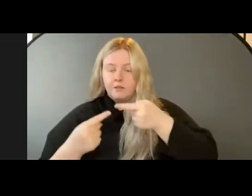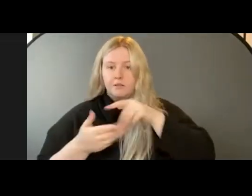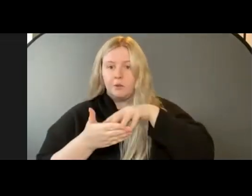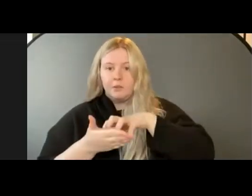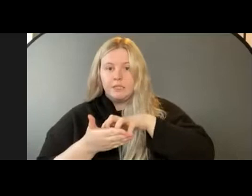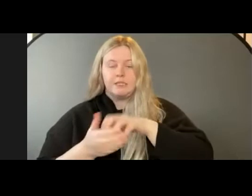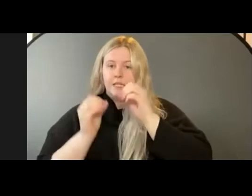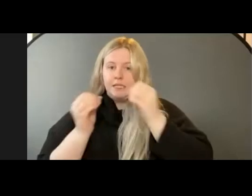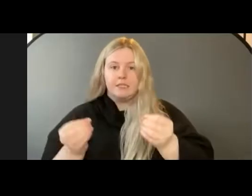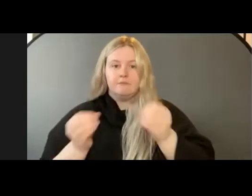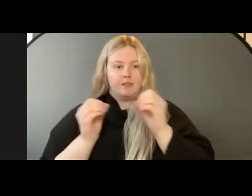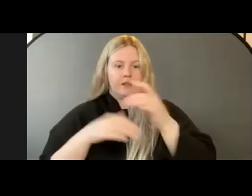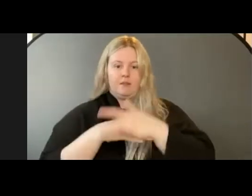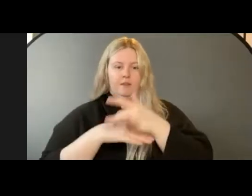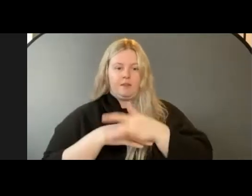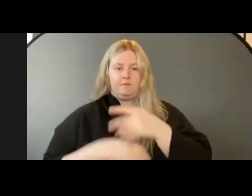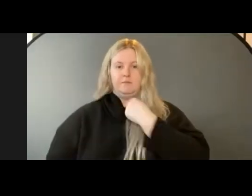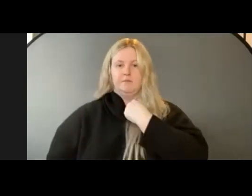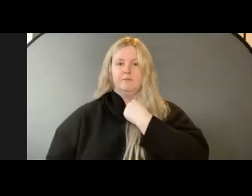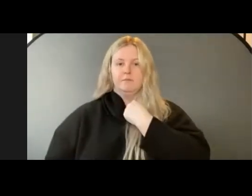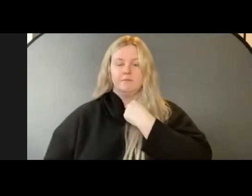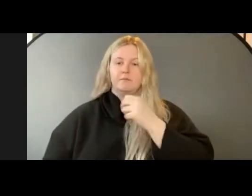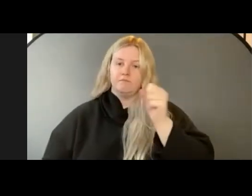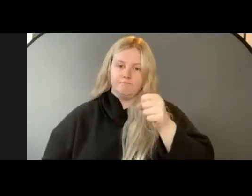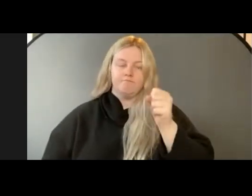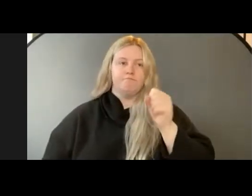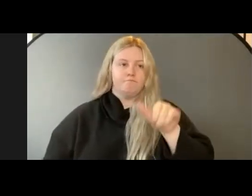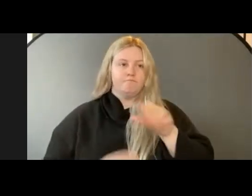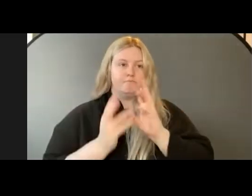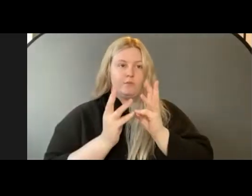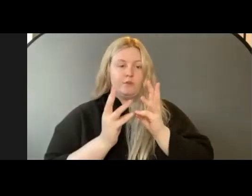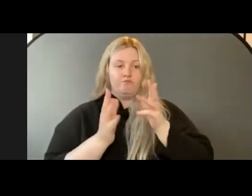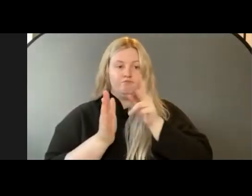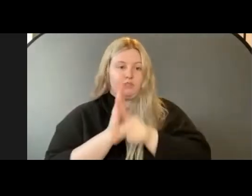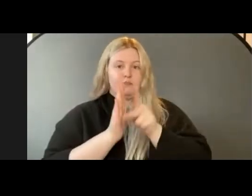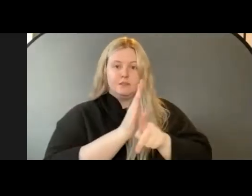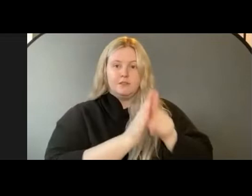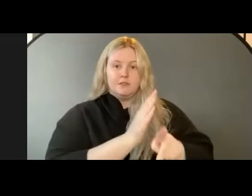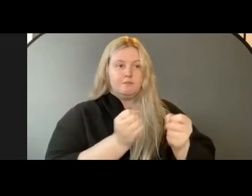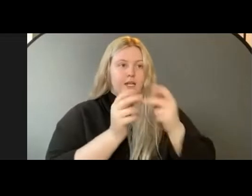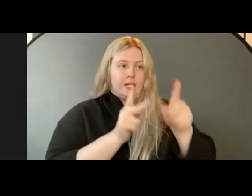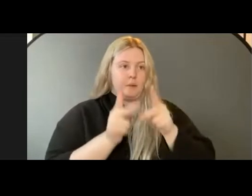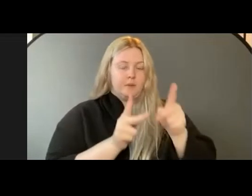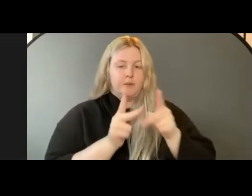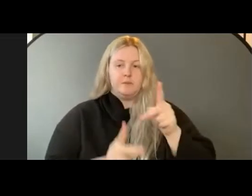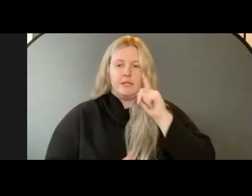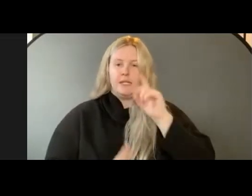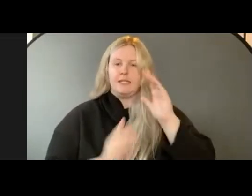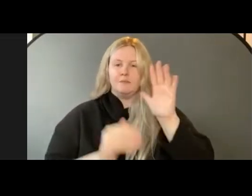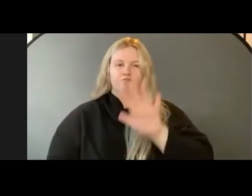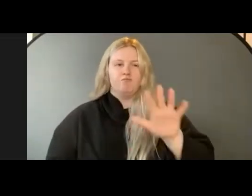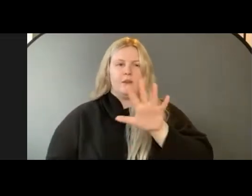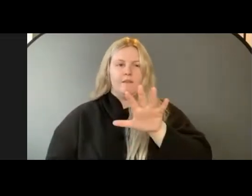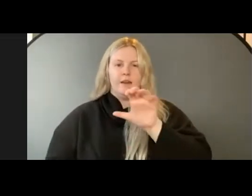people. So of course, this climate disaster disproportionately killed older people. It was estimated that there were